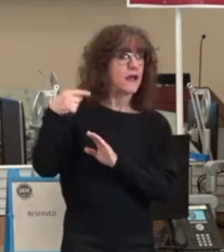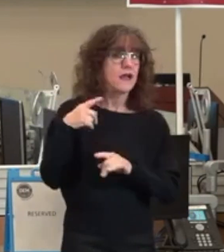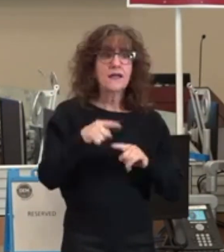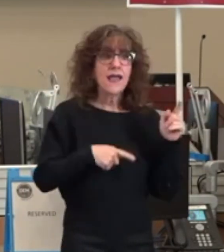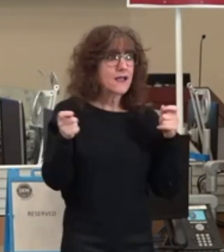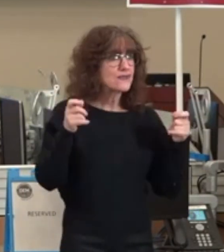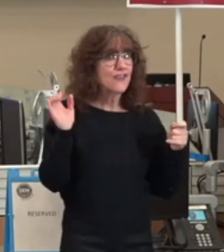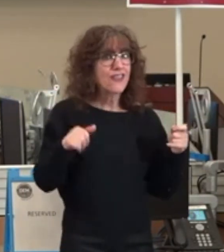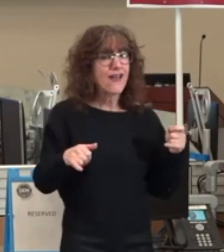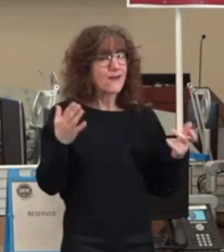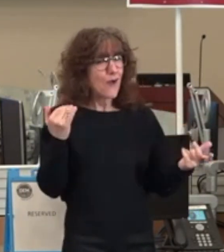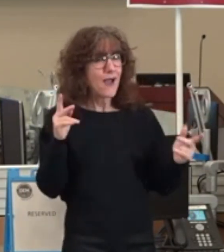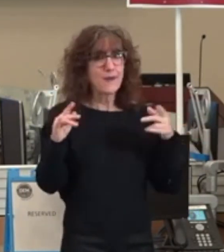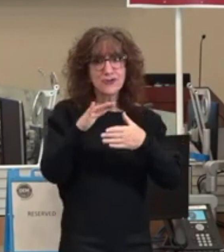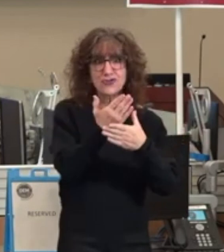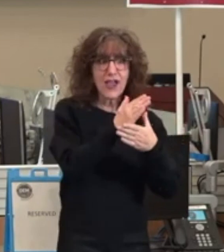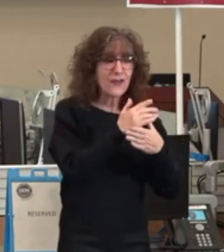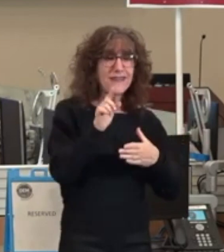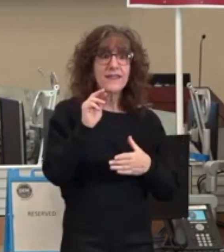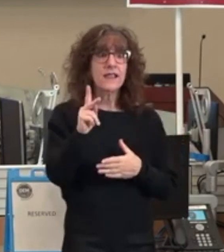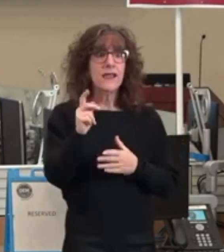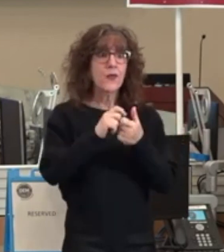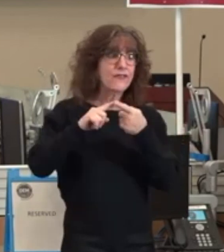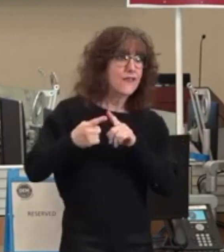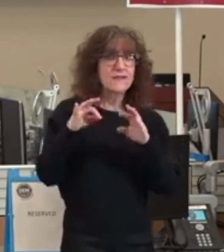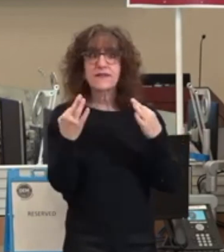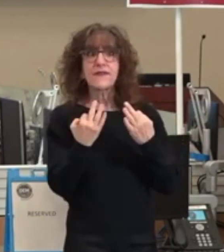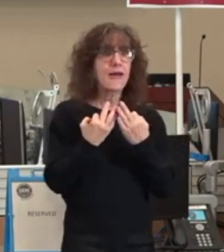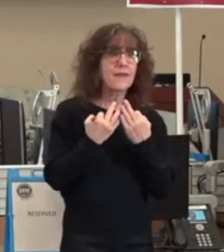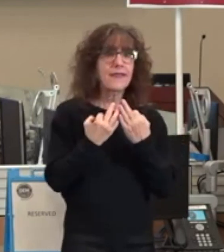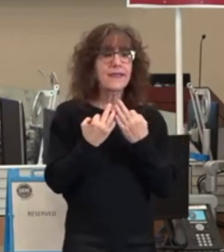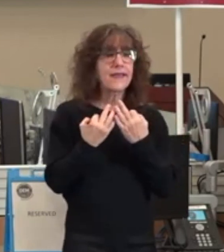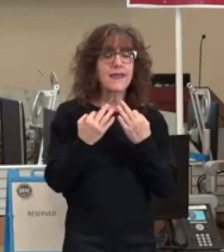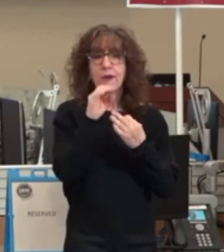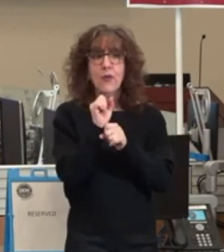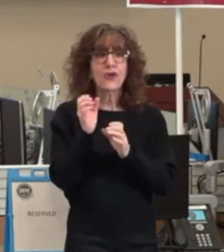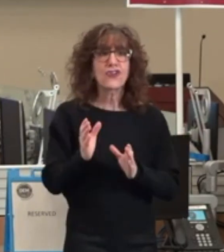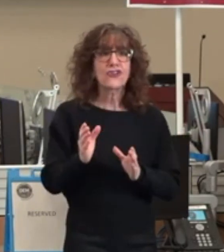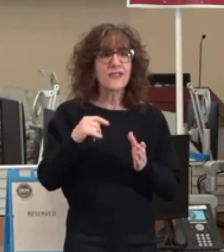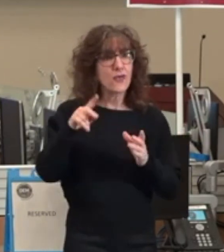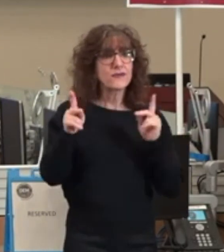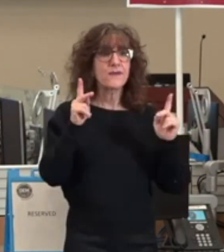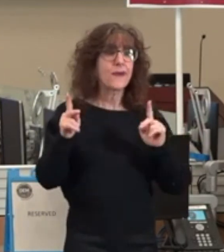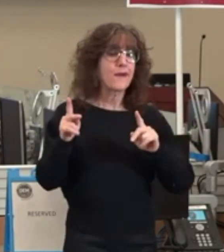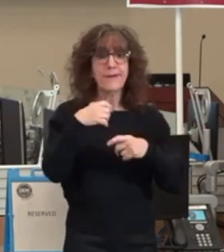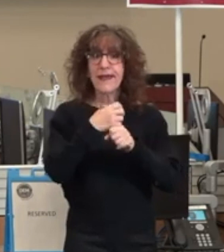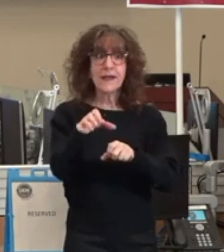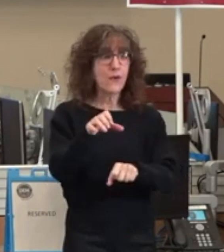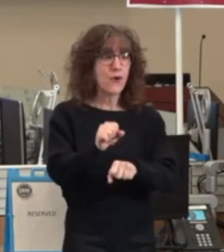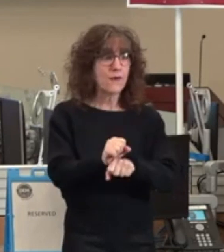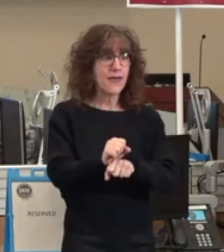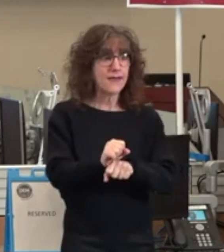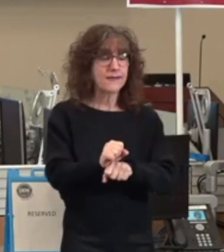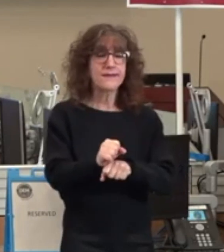that. And it's because people are sharing the link with friends, family members, colleagues, and those people go on and make the appointments, and we